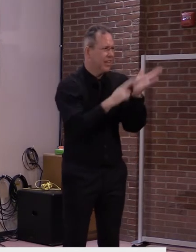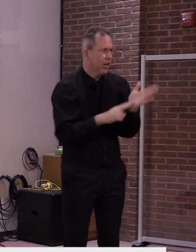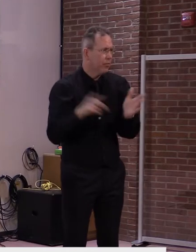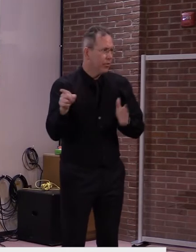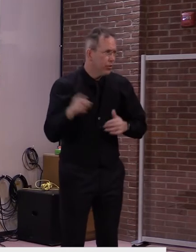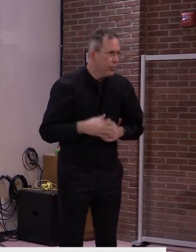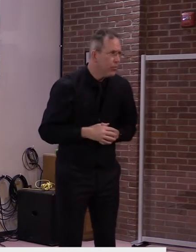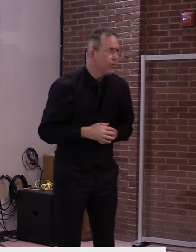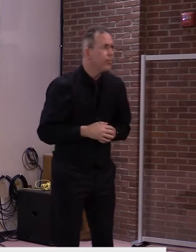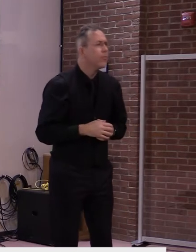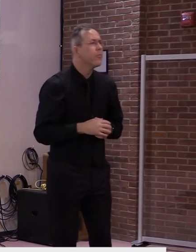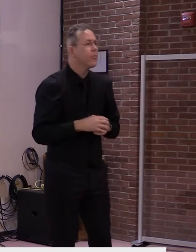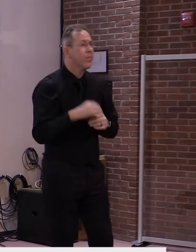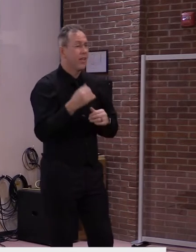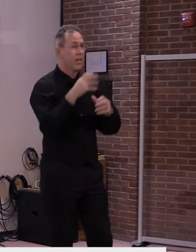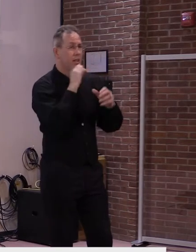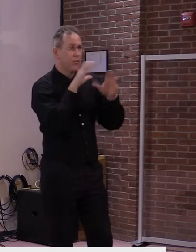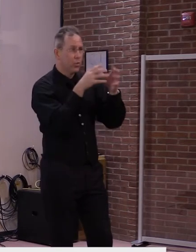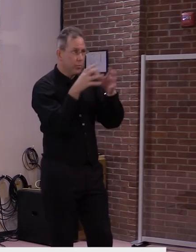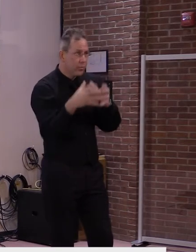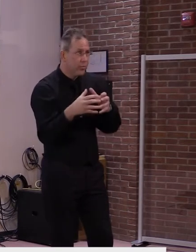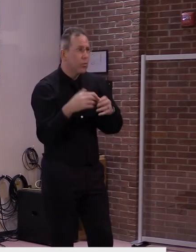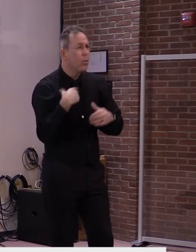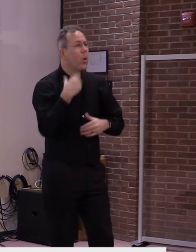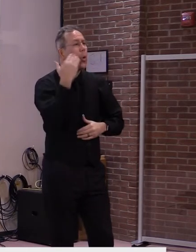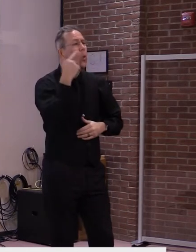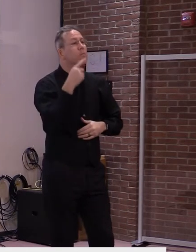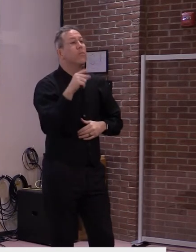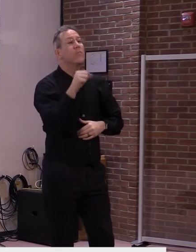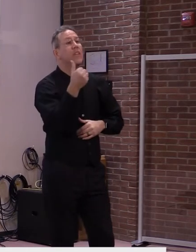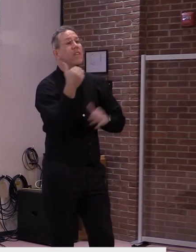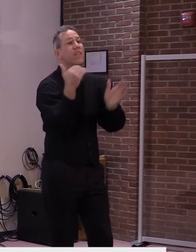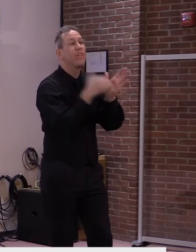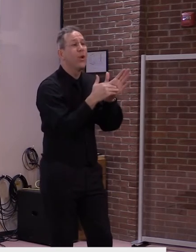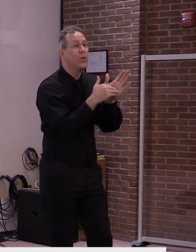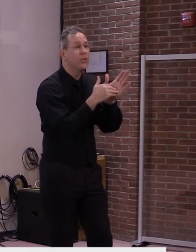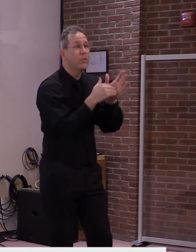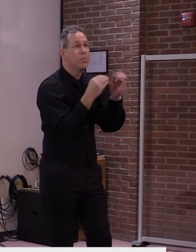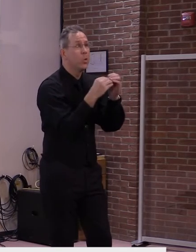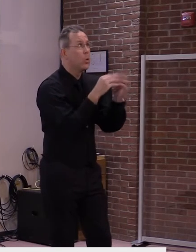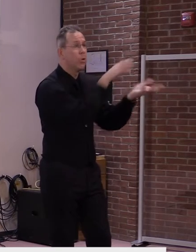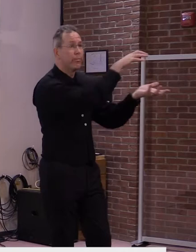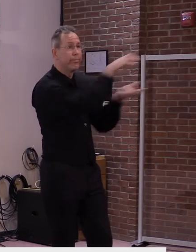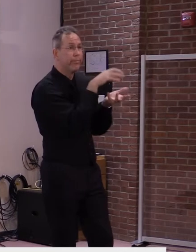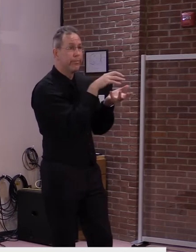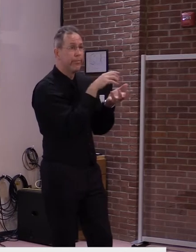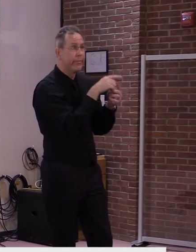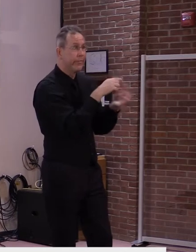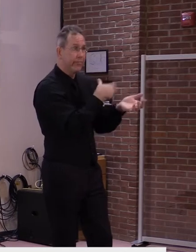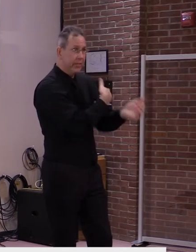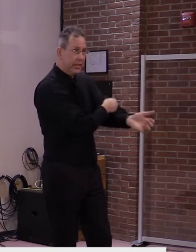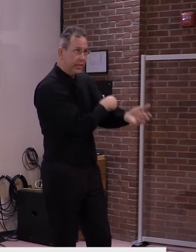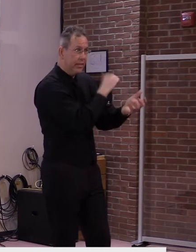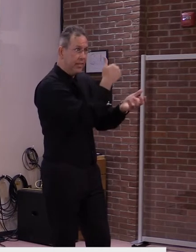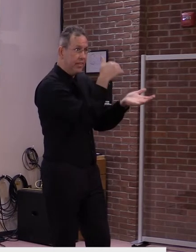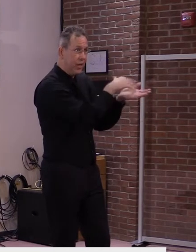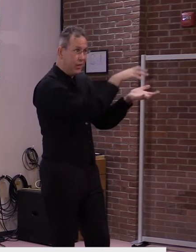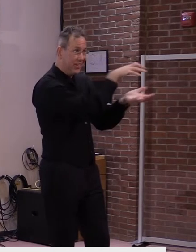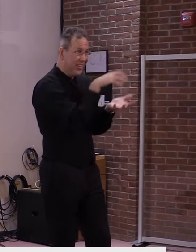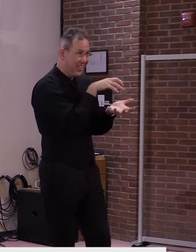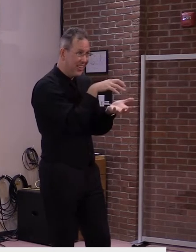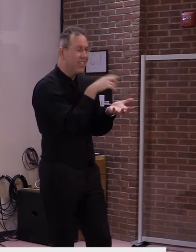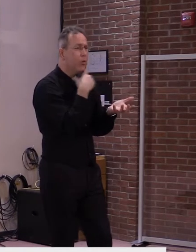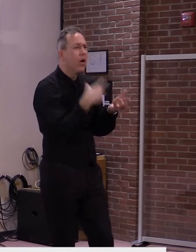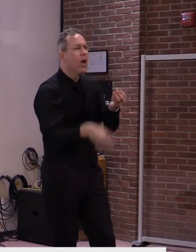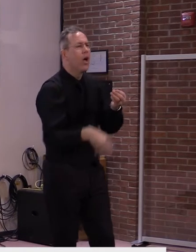receive 10,375 doses for the next 2 weeks. We will work to add vaccination sites